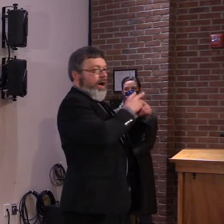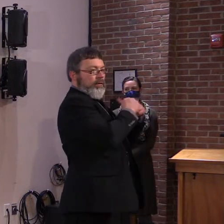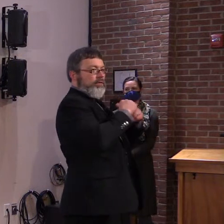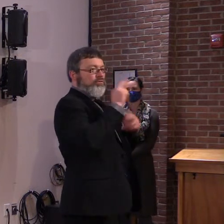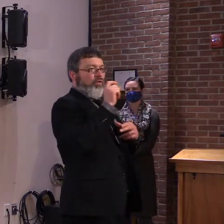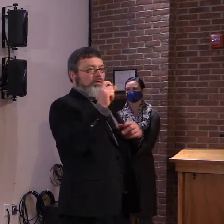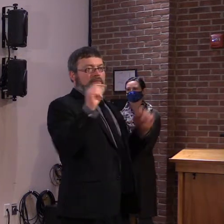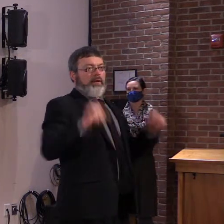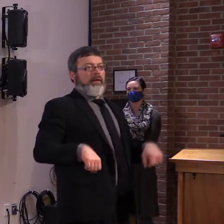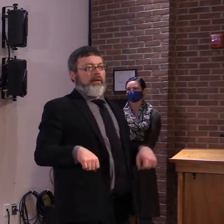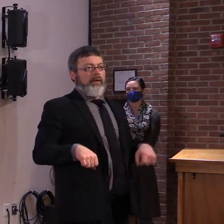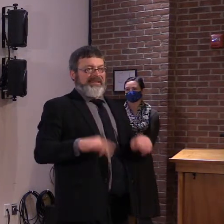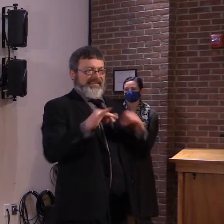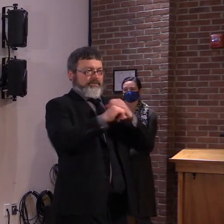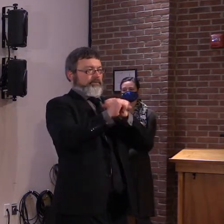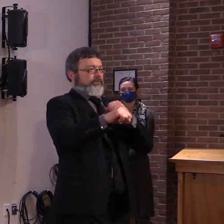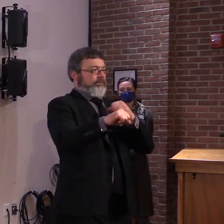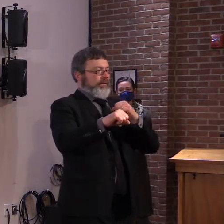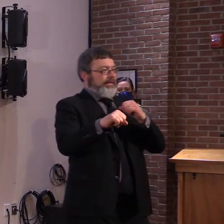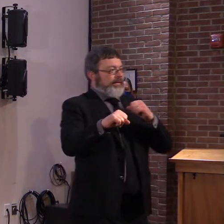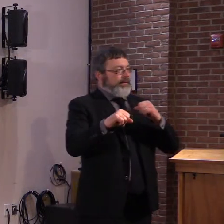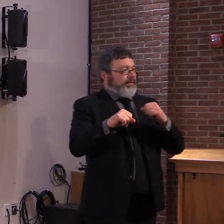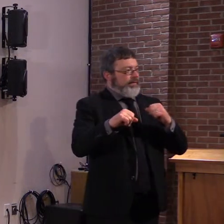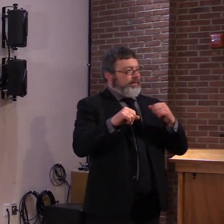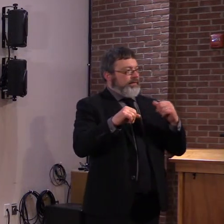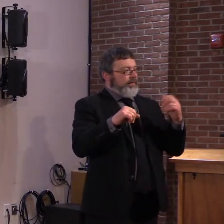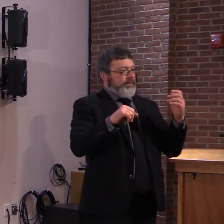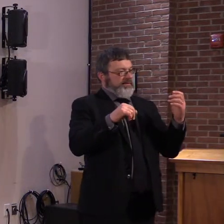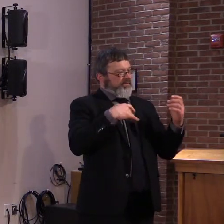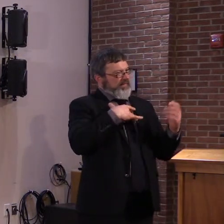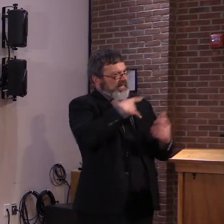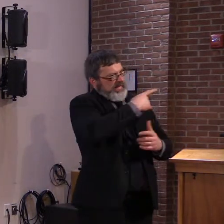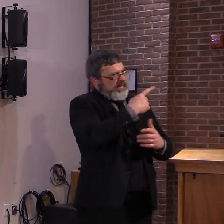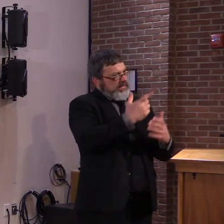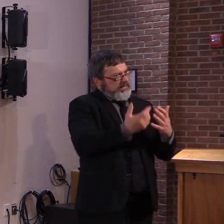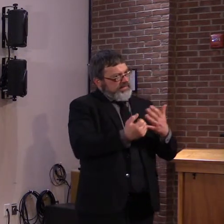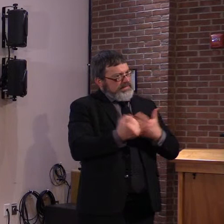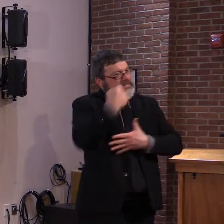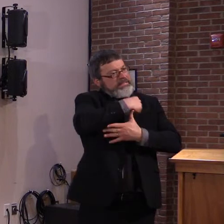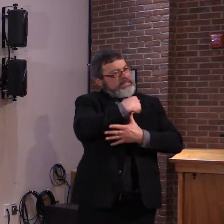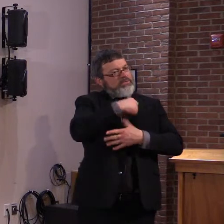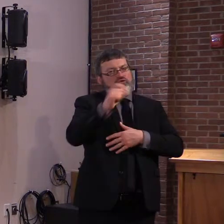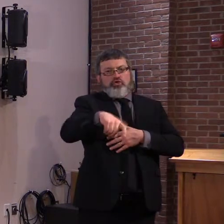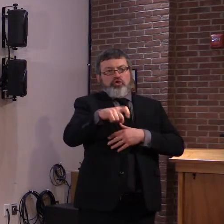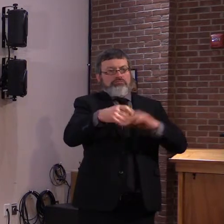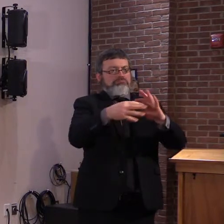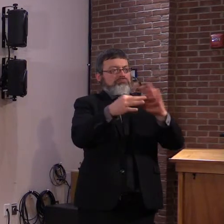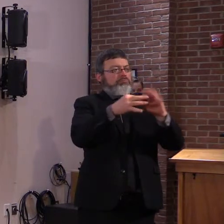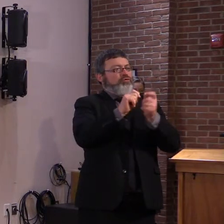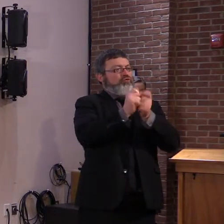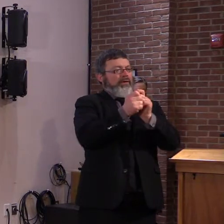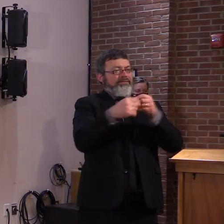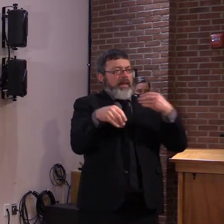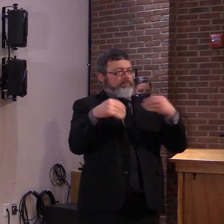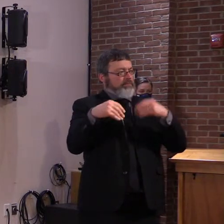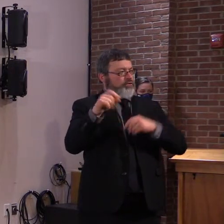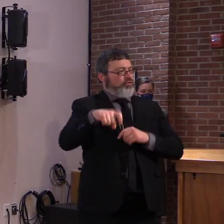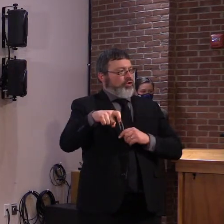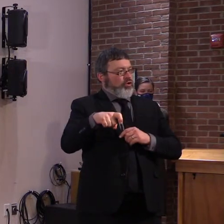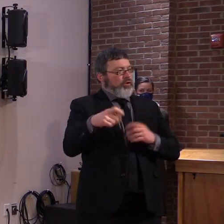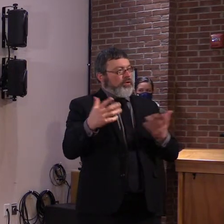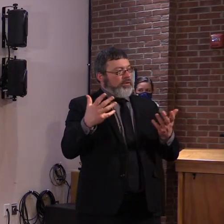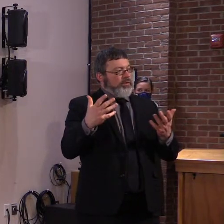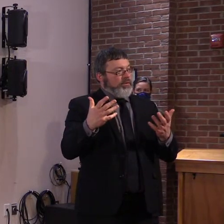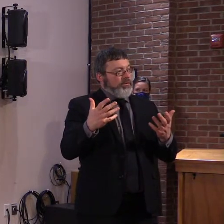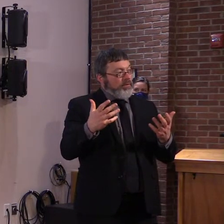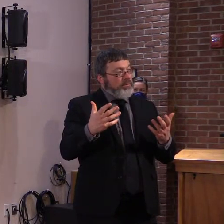highest priority at this point in time. The rest we can catch up on. So I still believe, I spoke with some